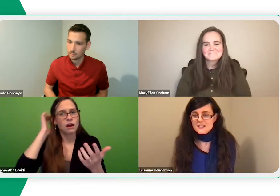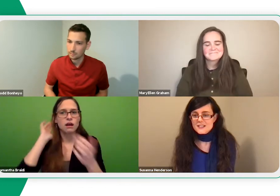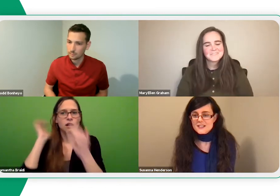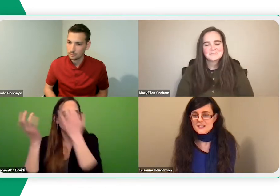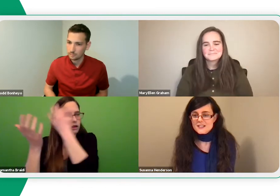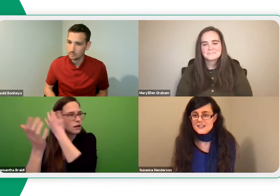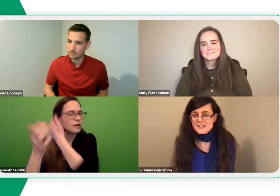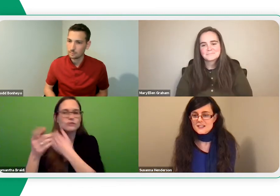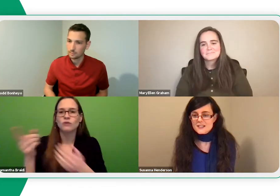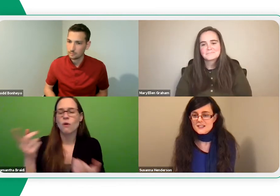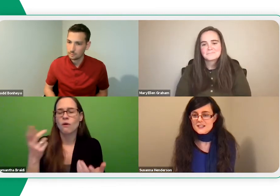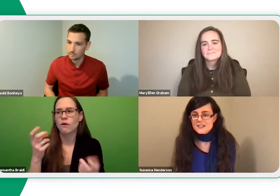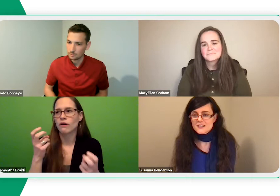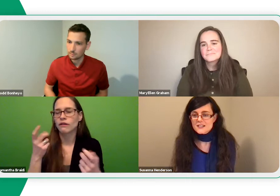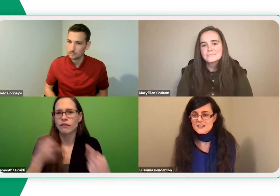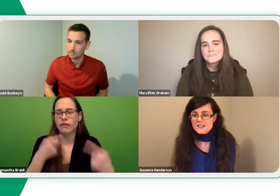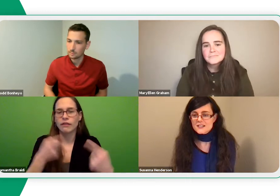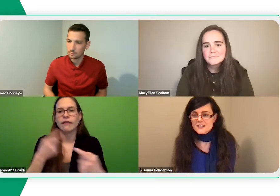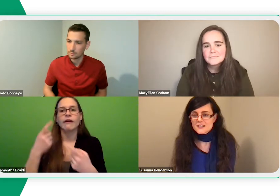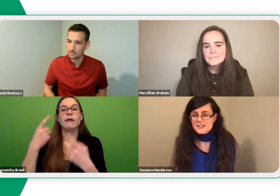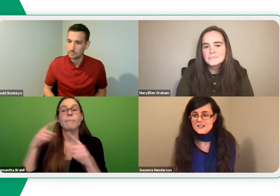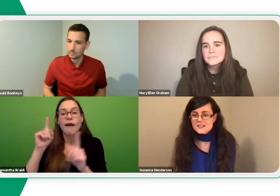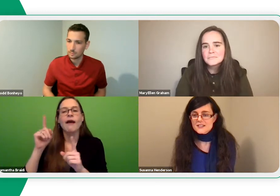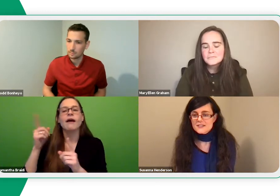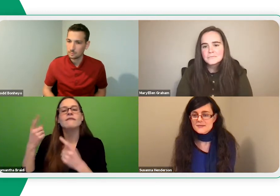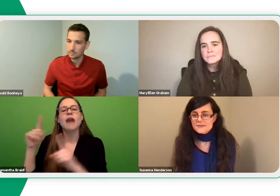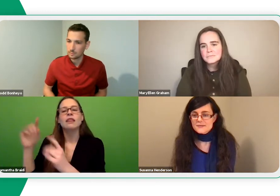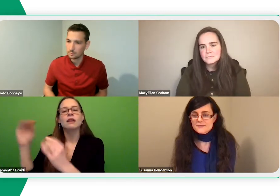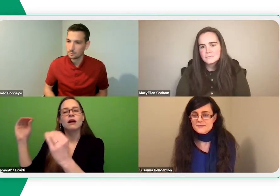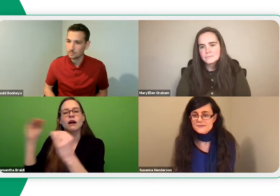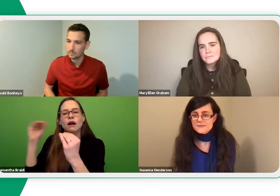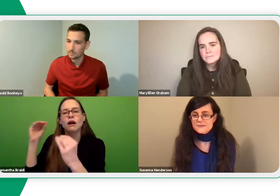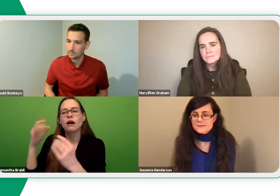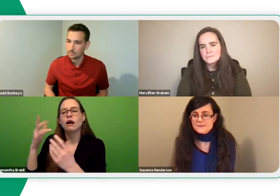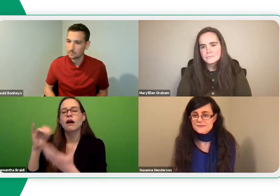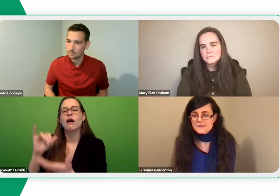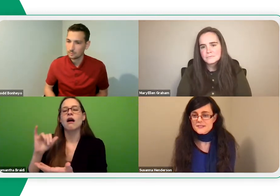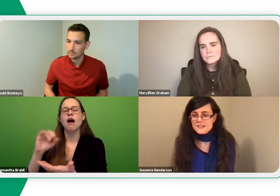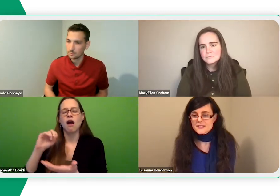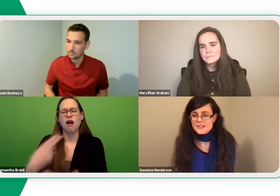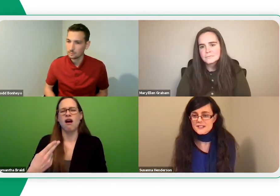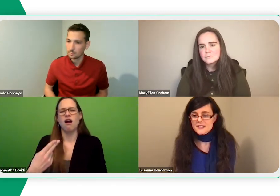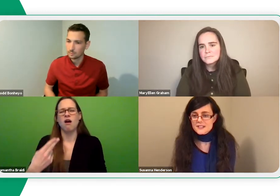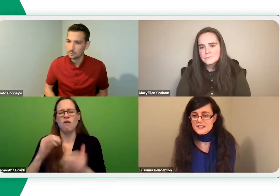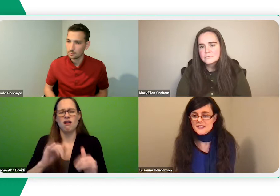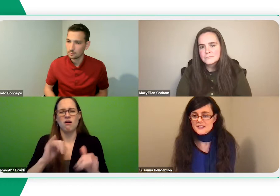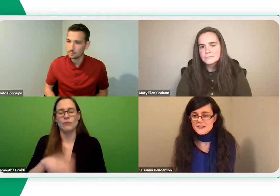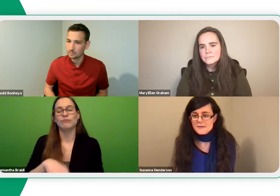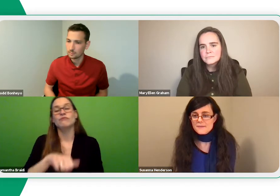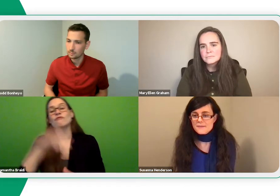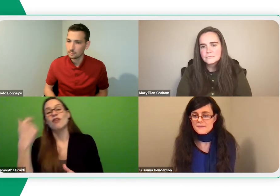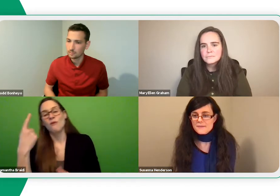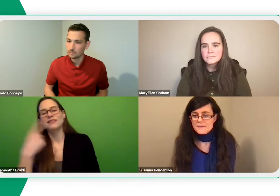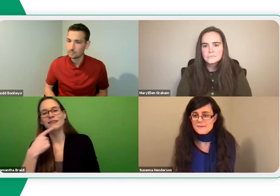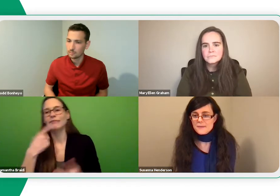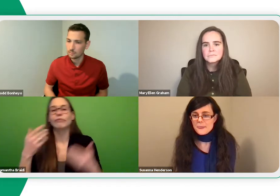savings. I kept ending up broke and I didn't know I couldn't save any money. So that was one struggle that was mentioned to me directly. And they